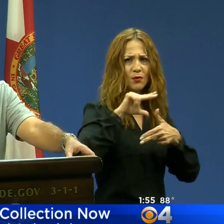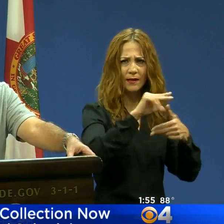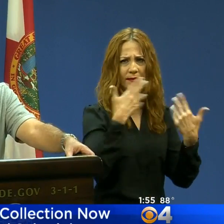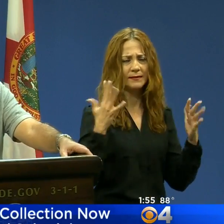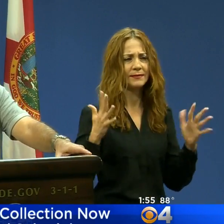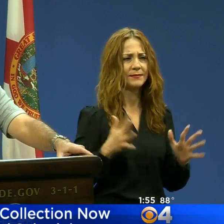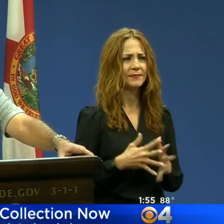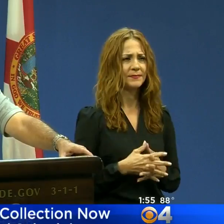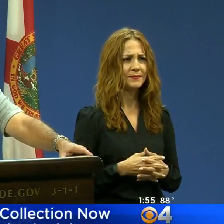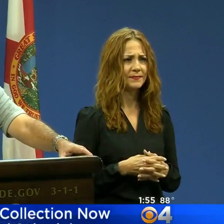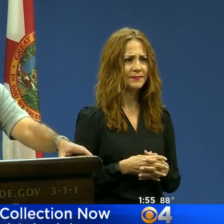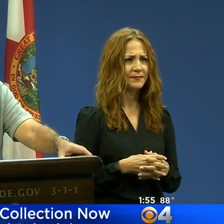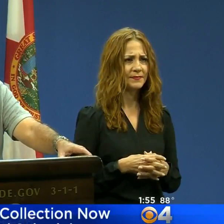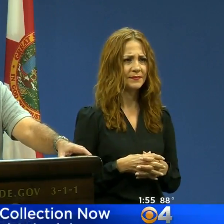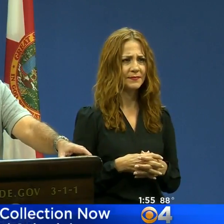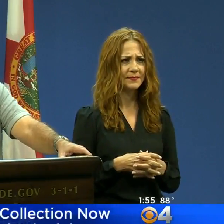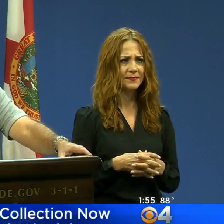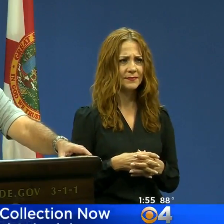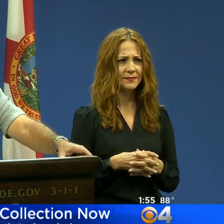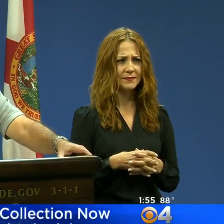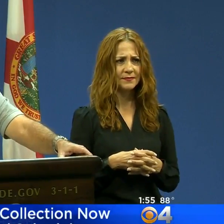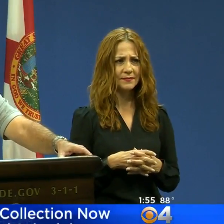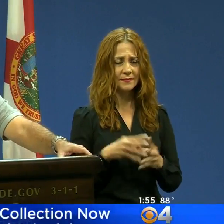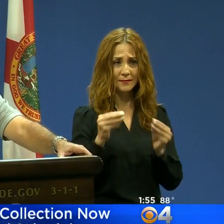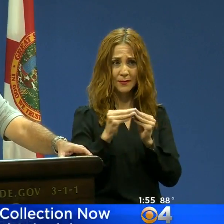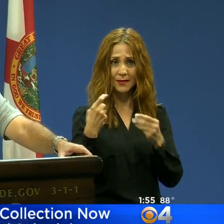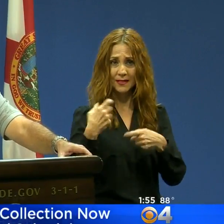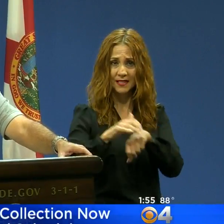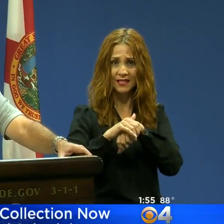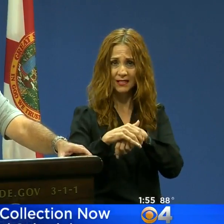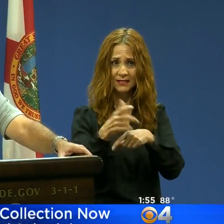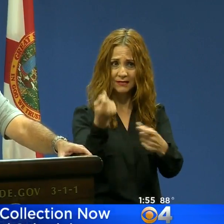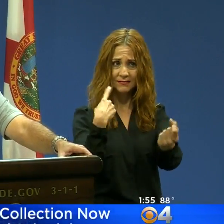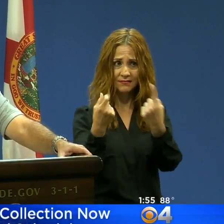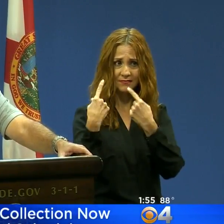Anything else in English, or we switch to Spanish now? You guys good?